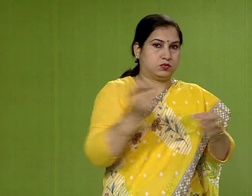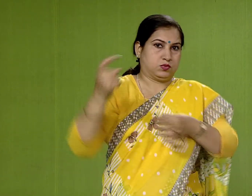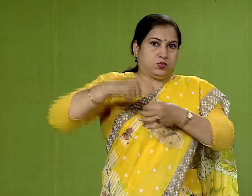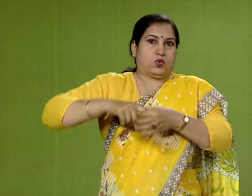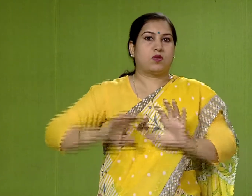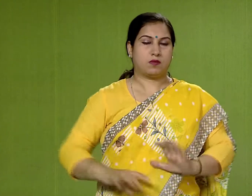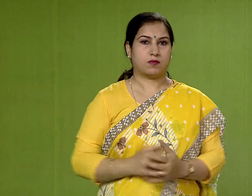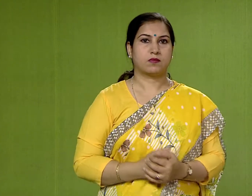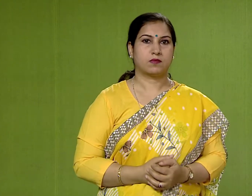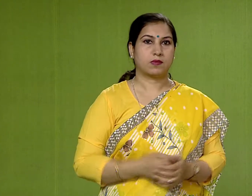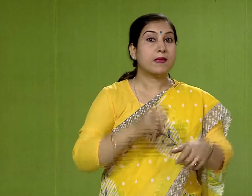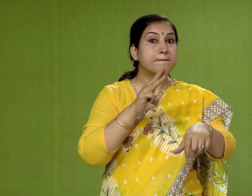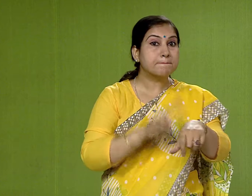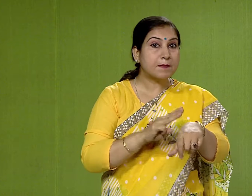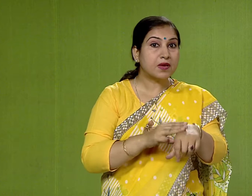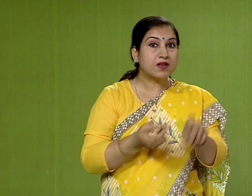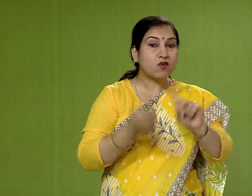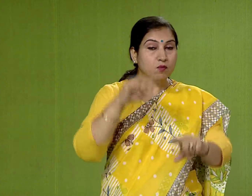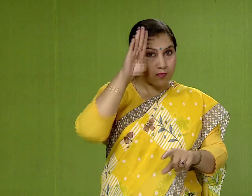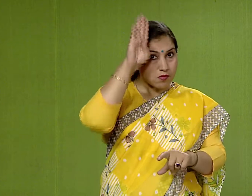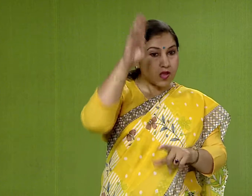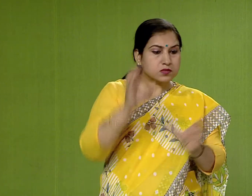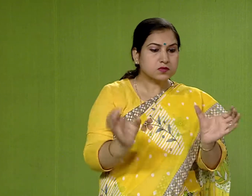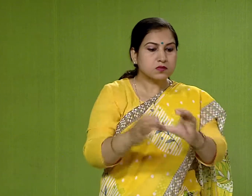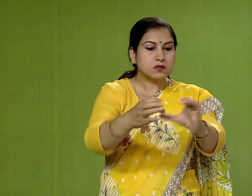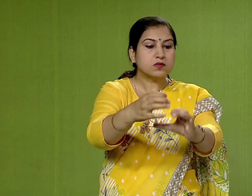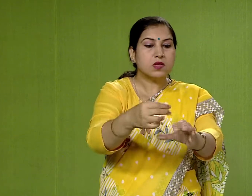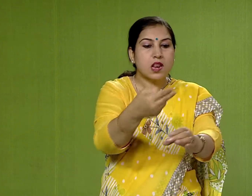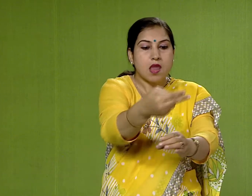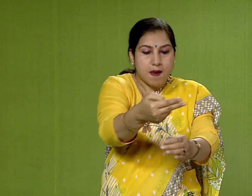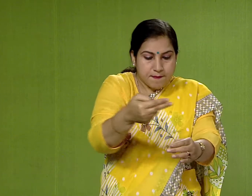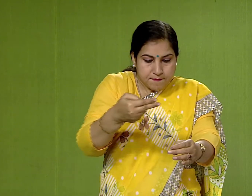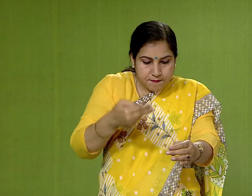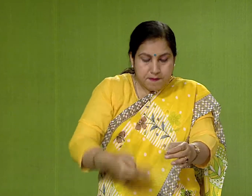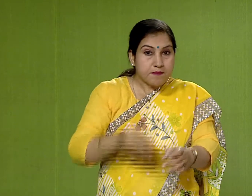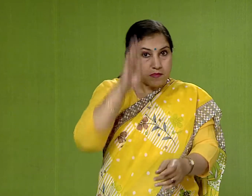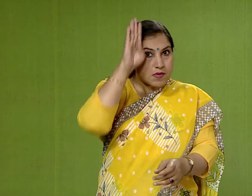The members from princely states had to be nominated by the rulers.